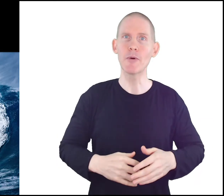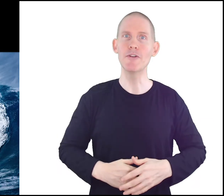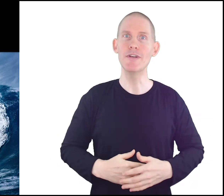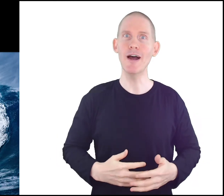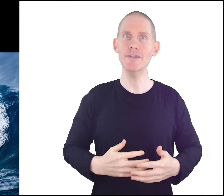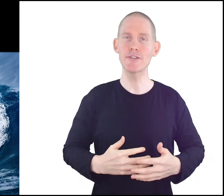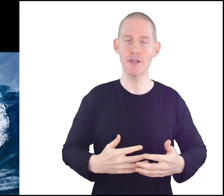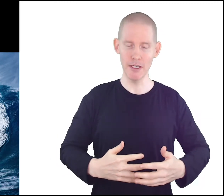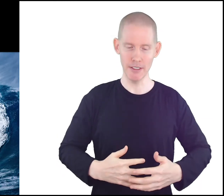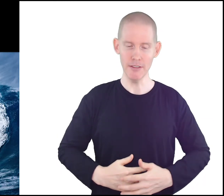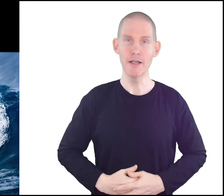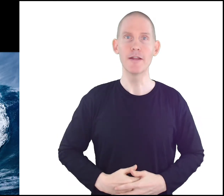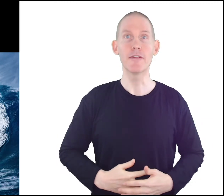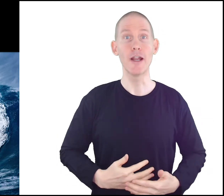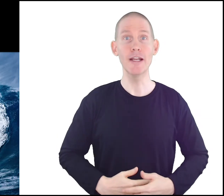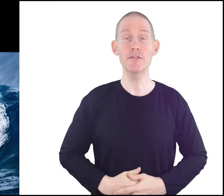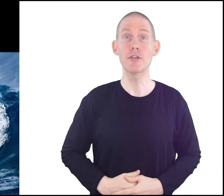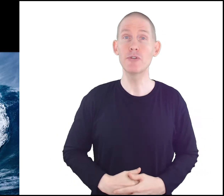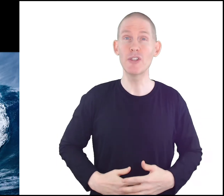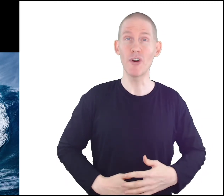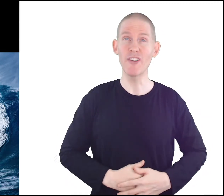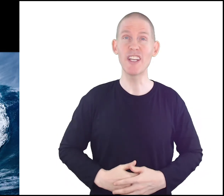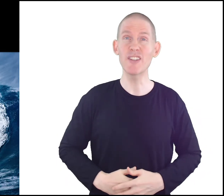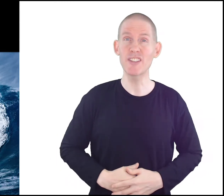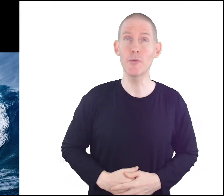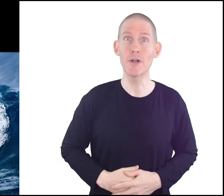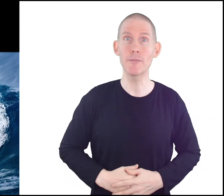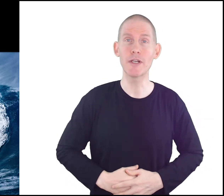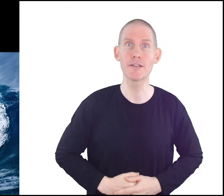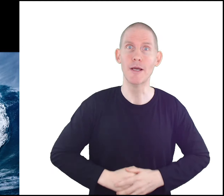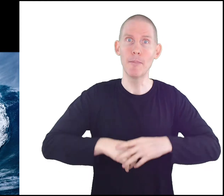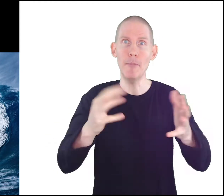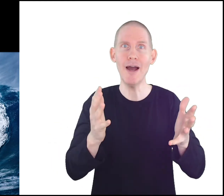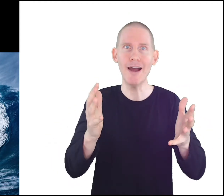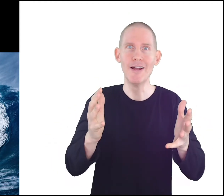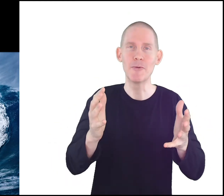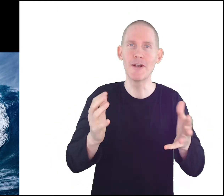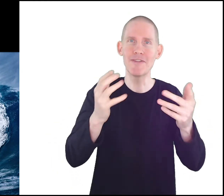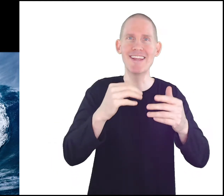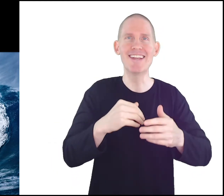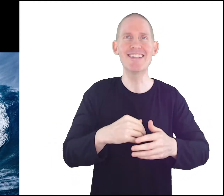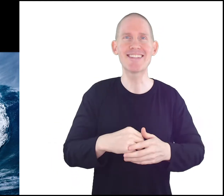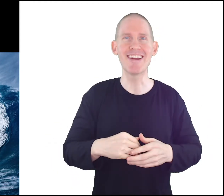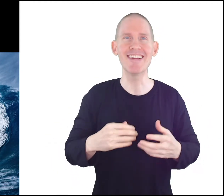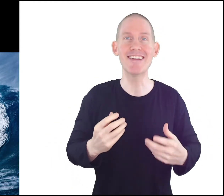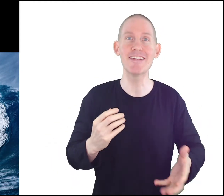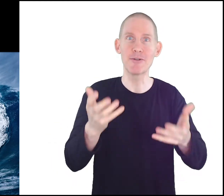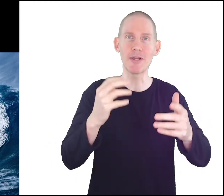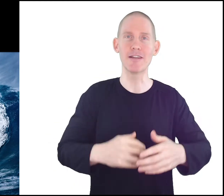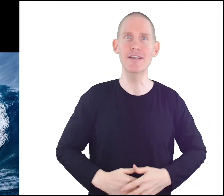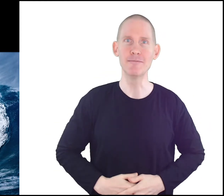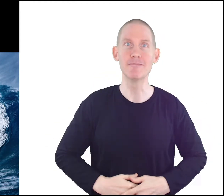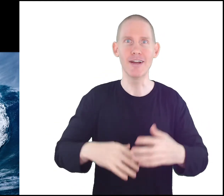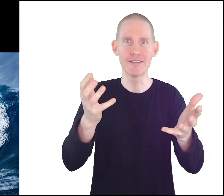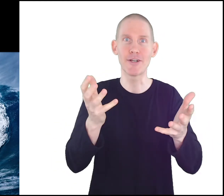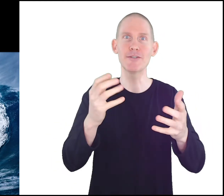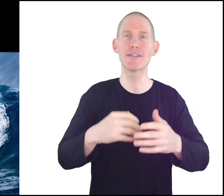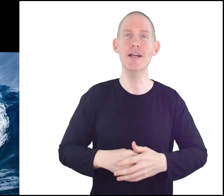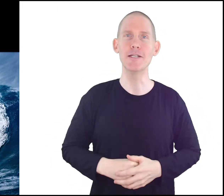they're not signing, their hands are usually around here somewhere because, whenever they need to sign, they can quickly start signing.